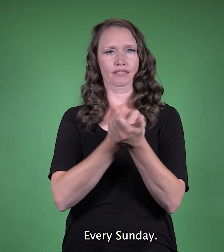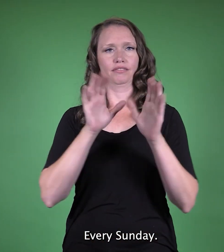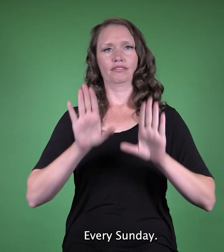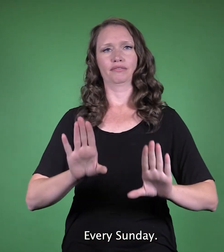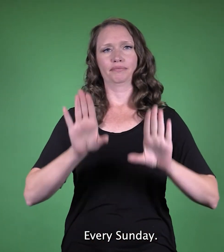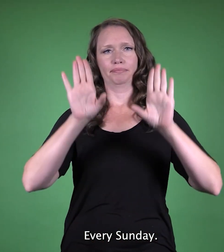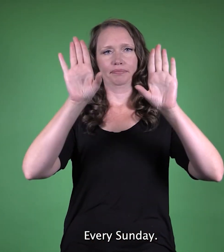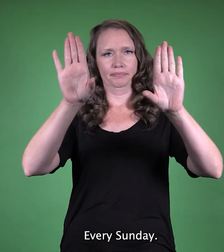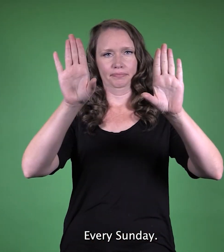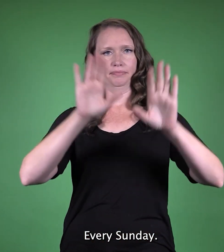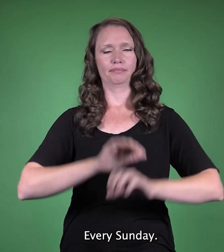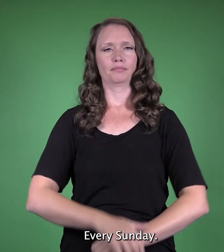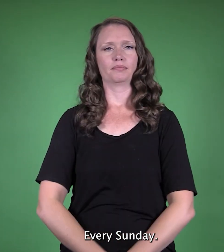Every Sunday.